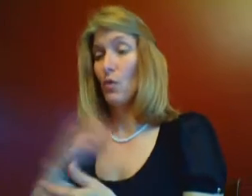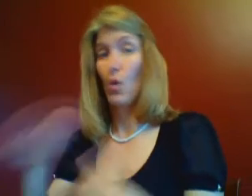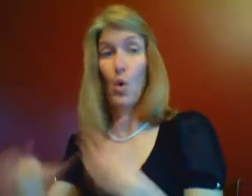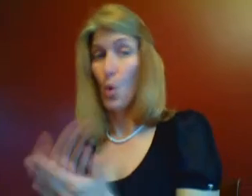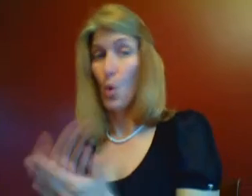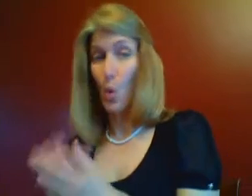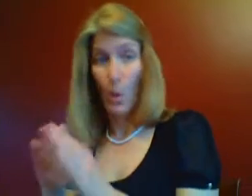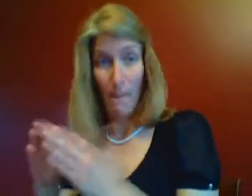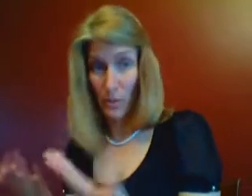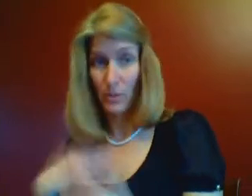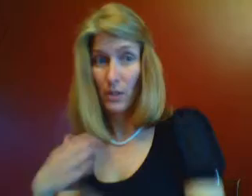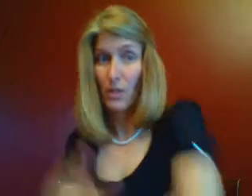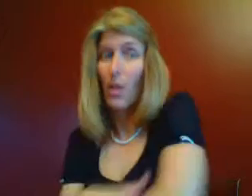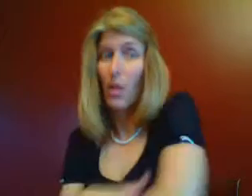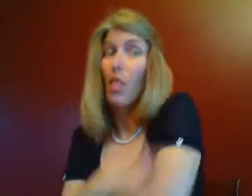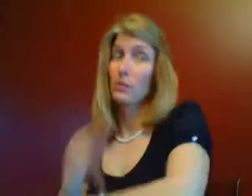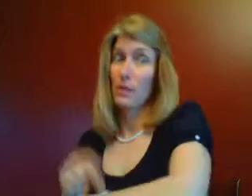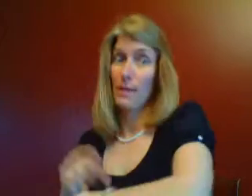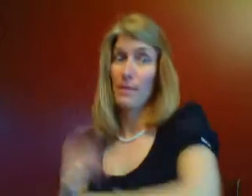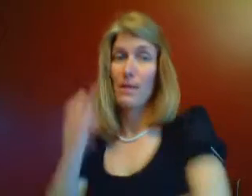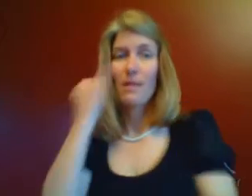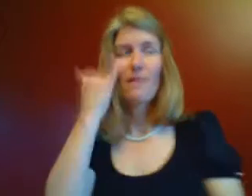you might have heard if I read the whole book? Curious?